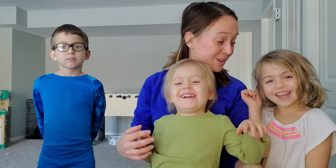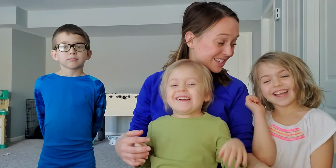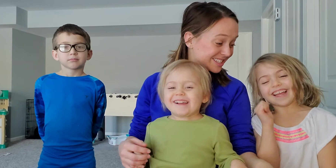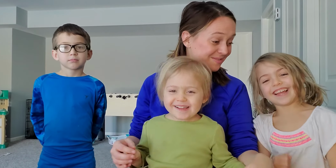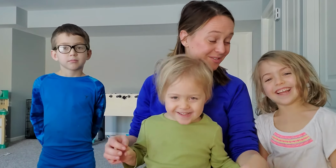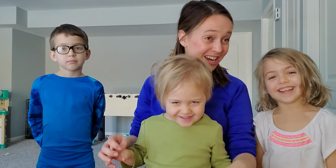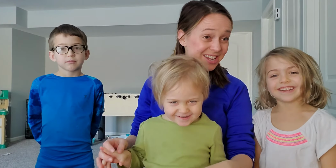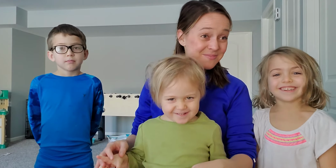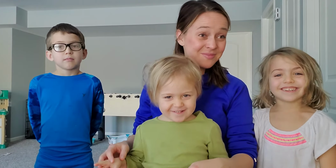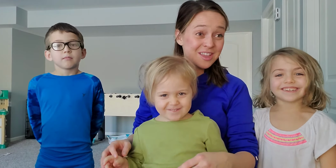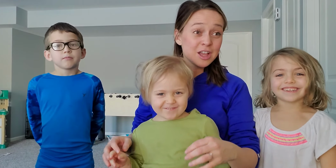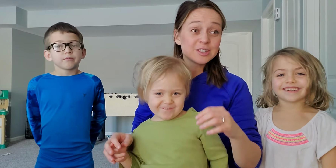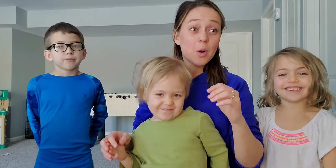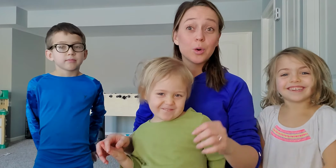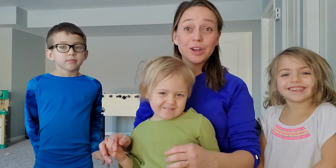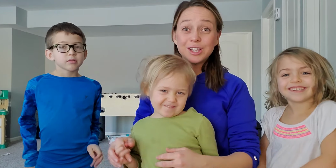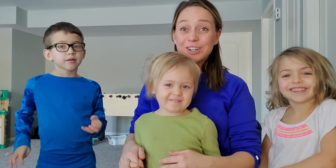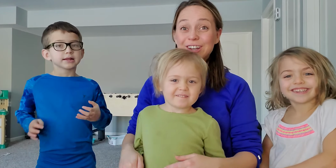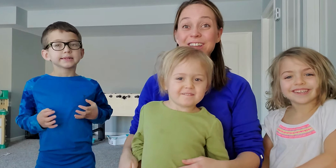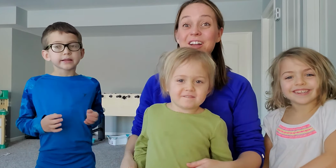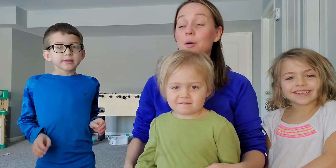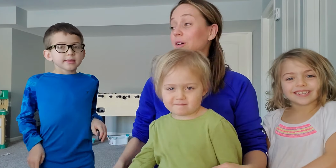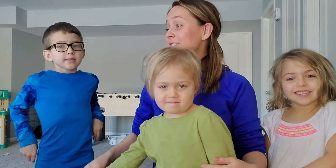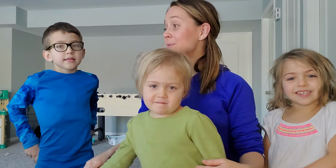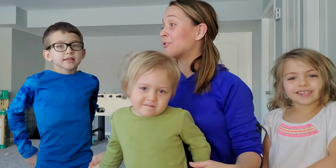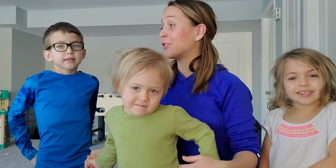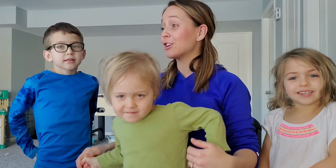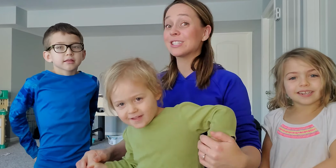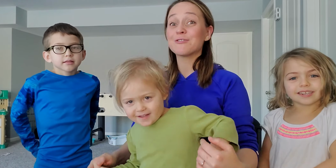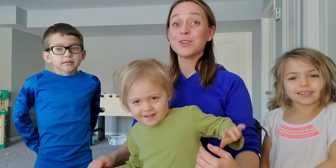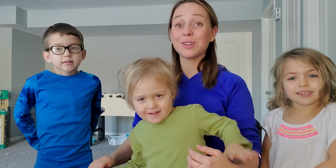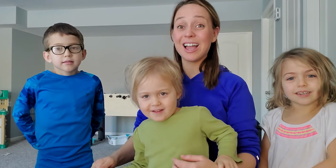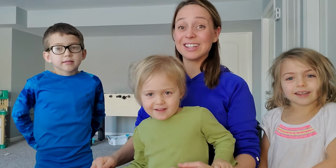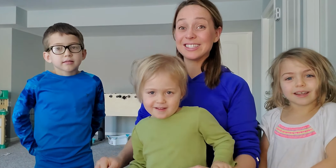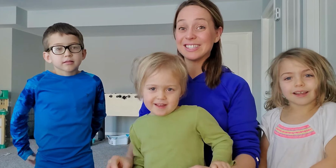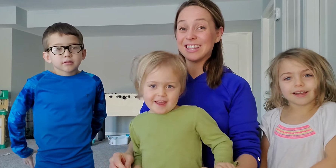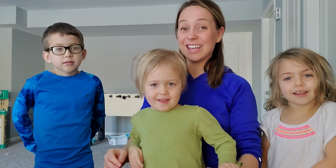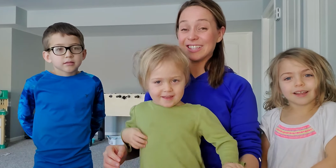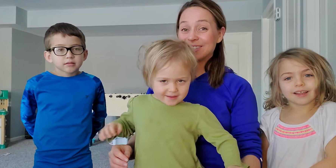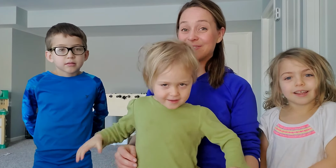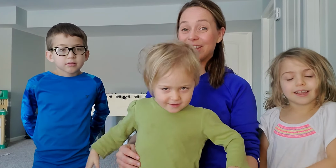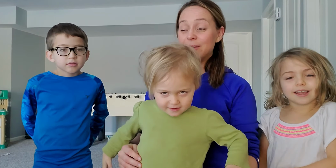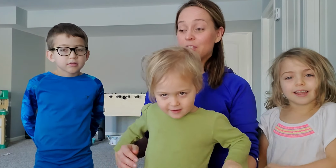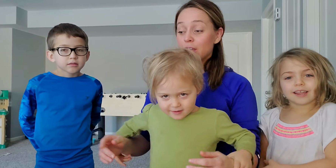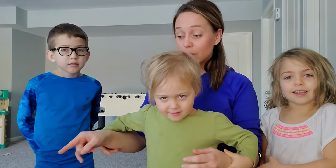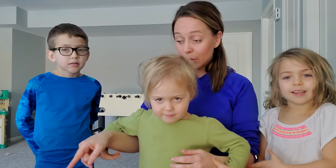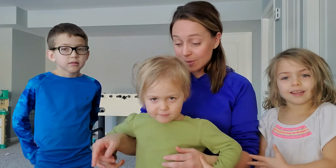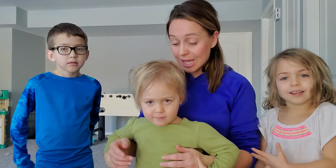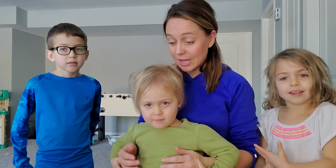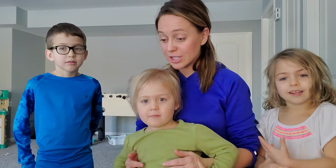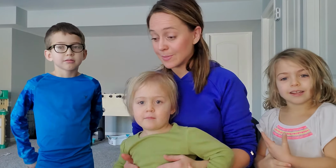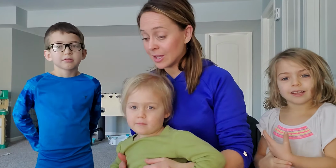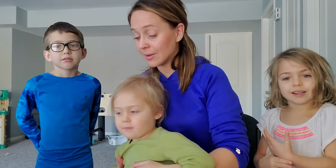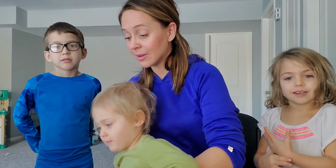beat. Ready? So we're going to learn some of the first few lines in this. Ready? So can you sit with Daddy for just a minute?